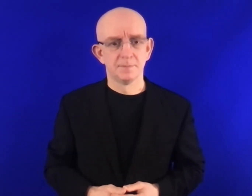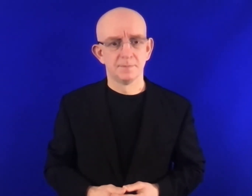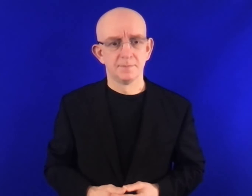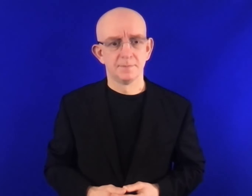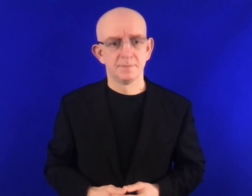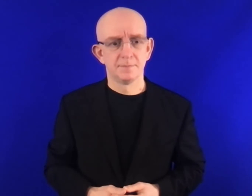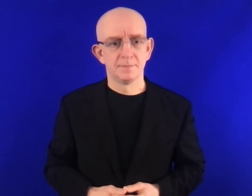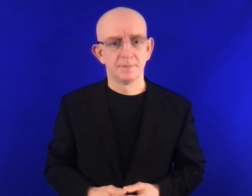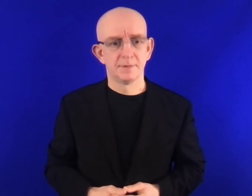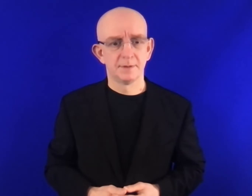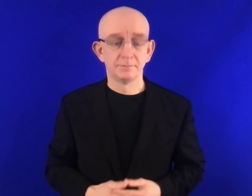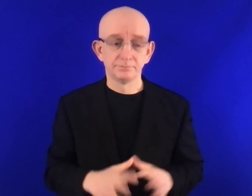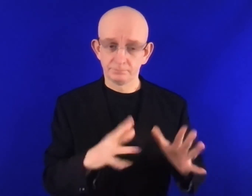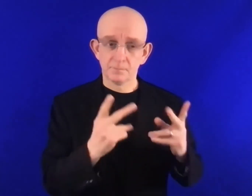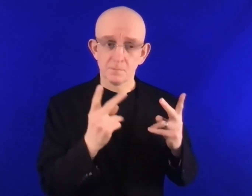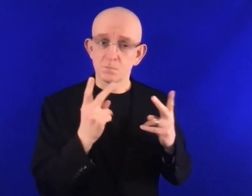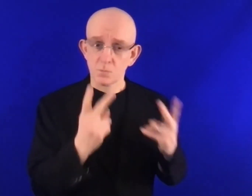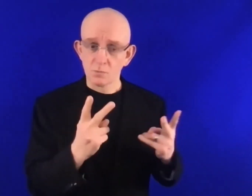This